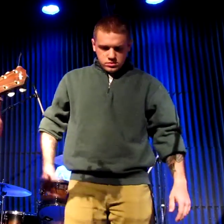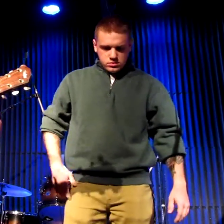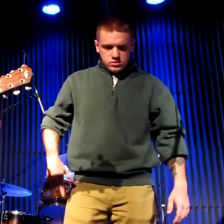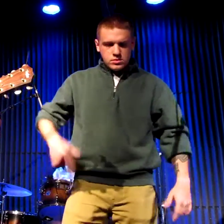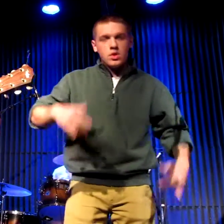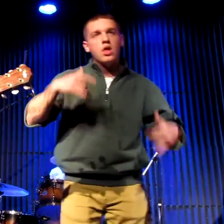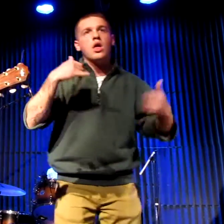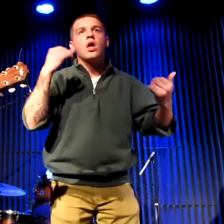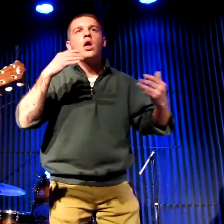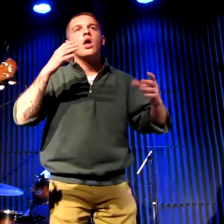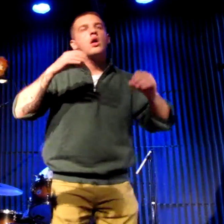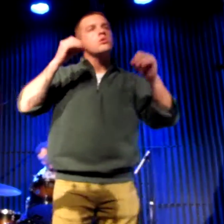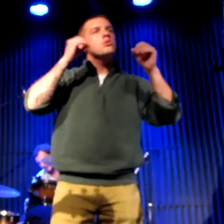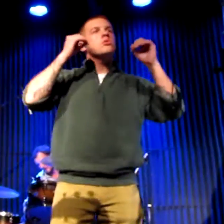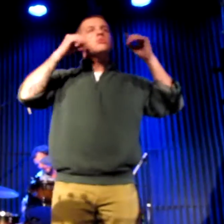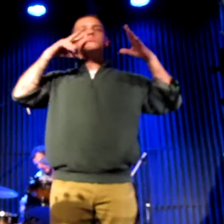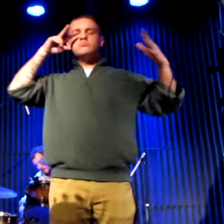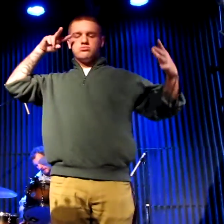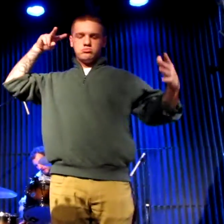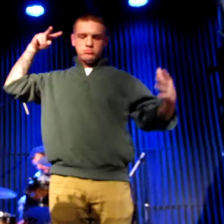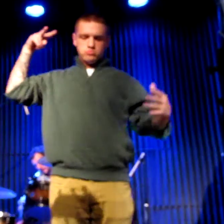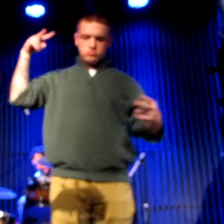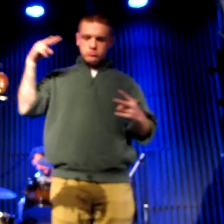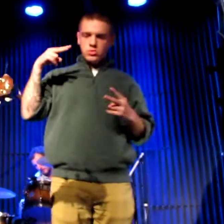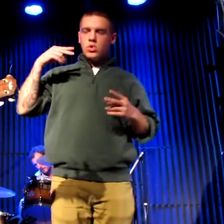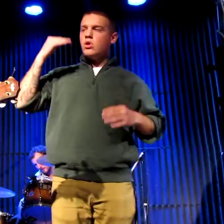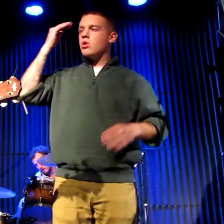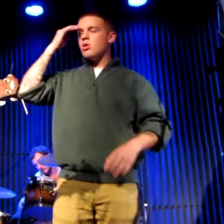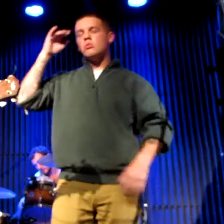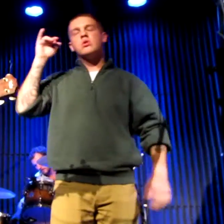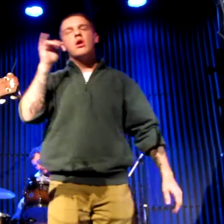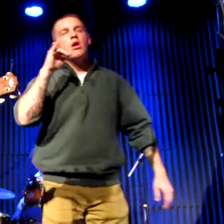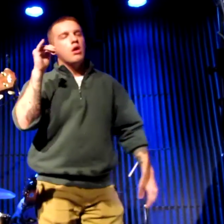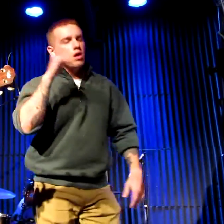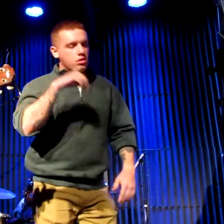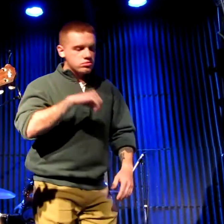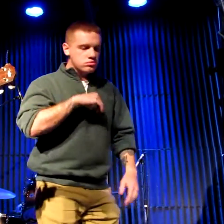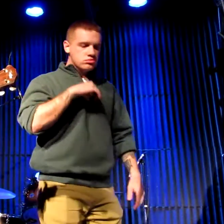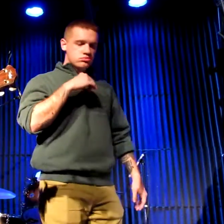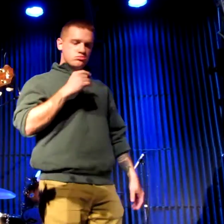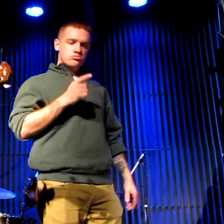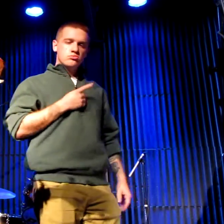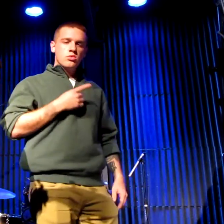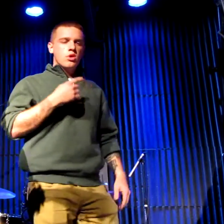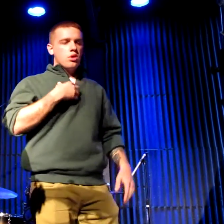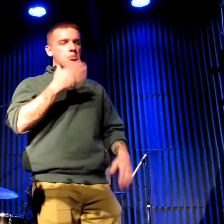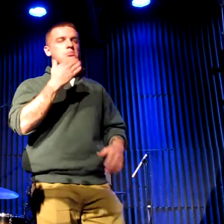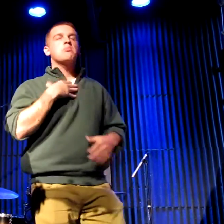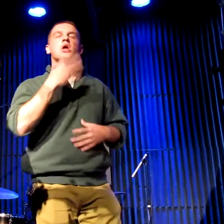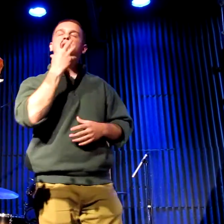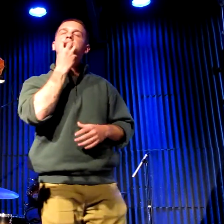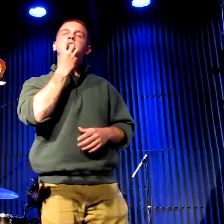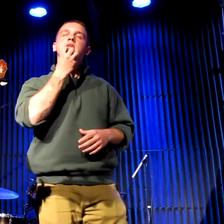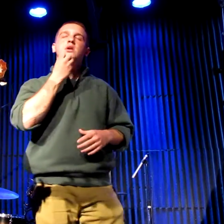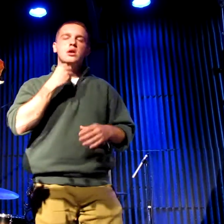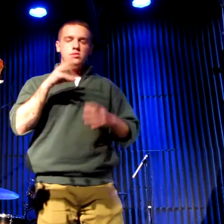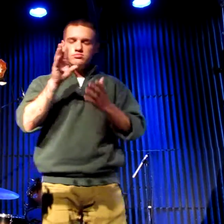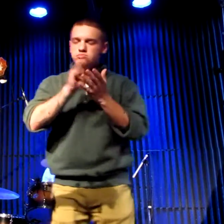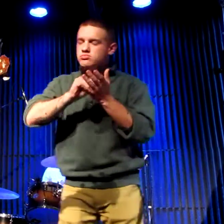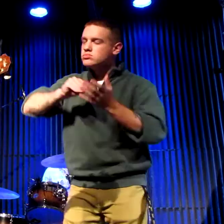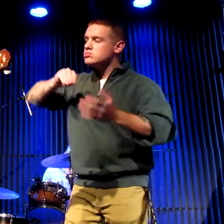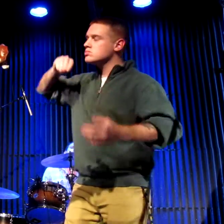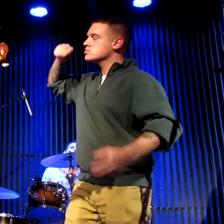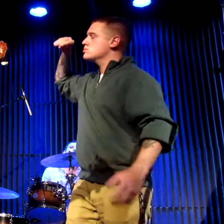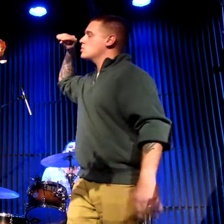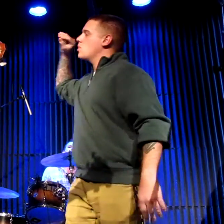And the owl's looking over me, it knows me like itself. All of my desires placed for later on the shelf. And there's